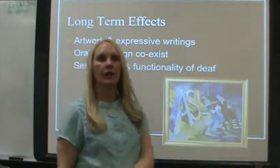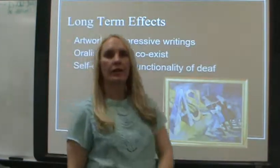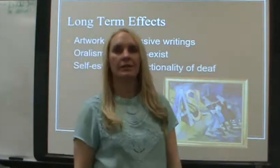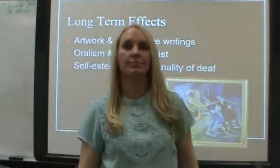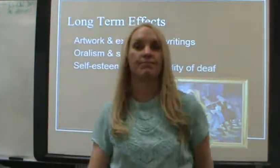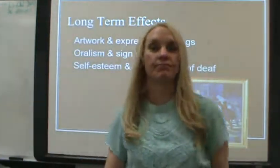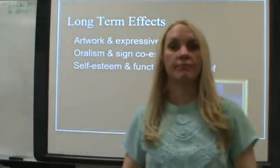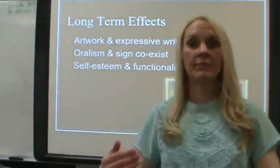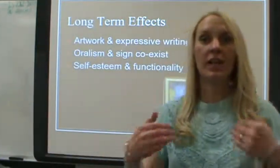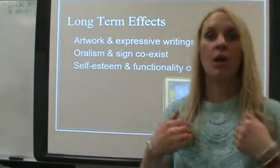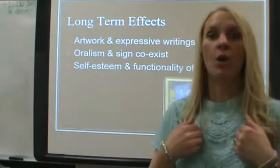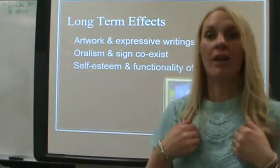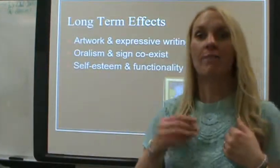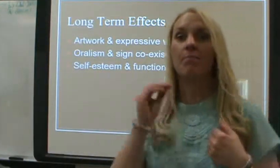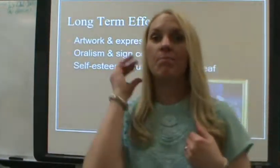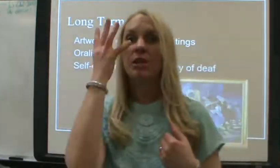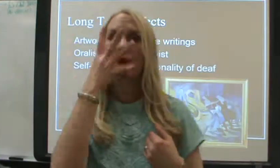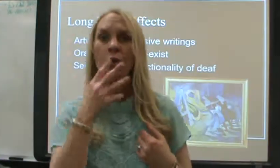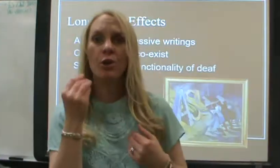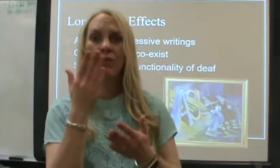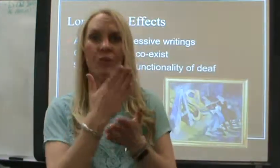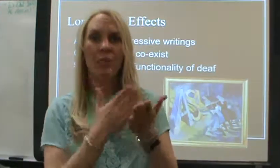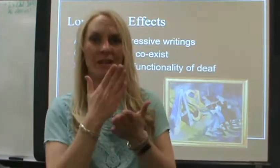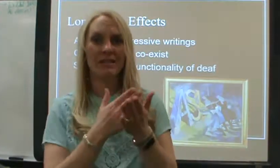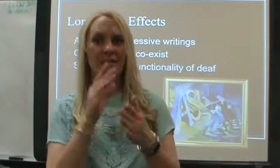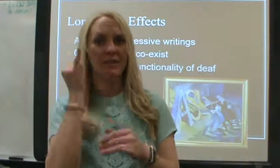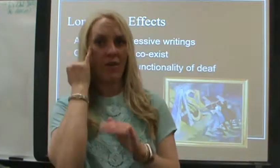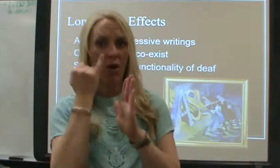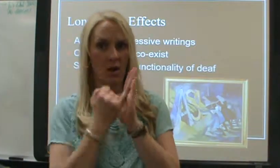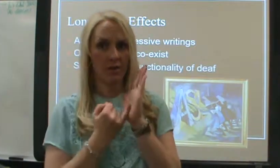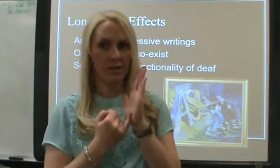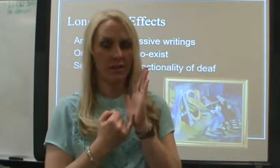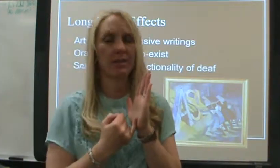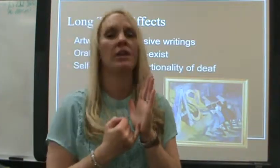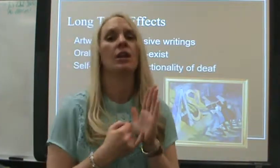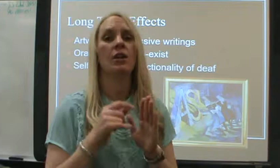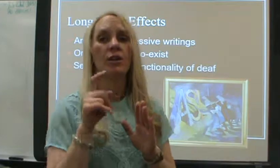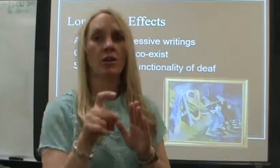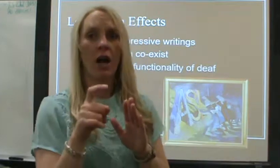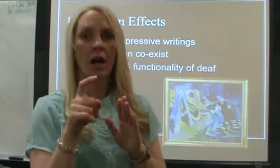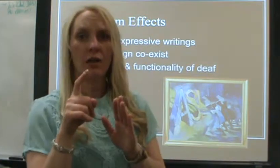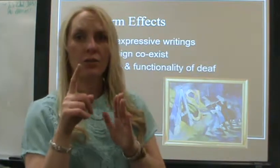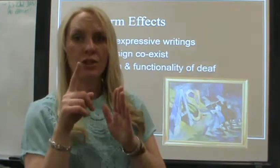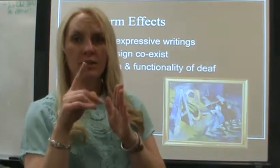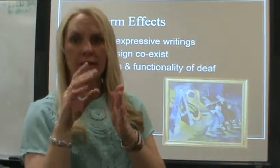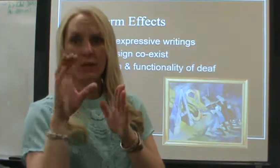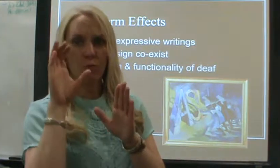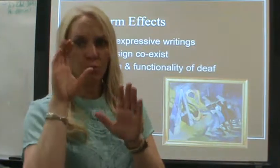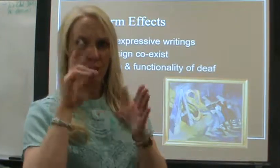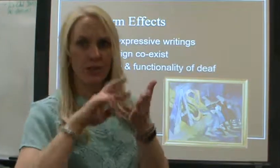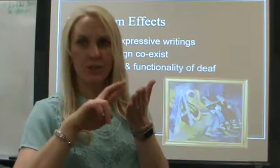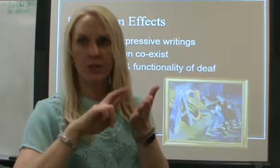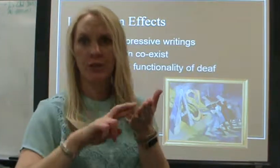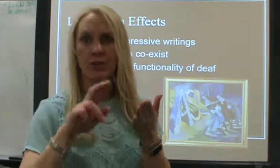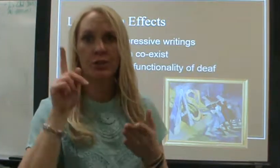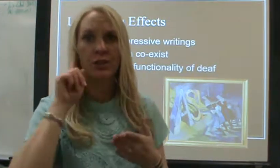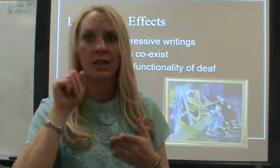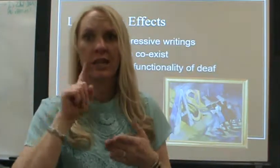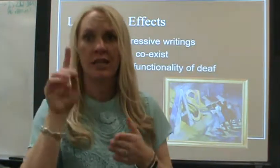right? We have beautiful pieces of art. You should just research